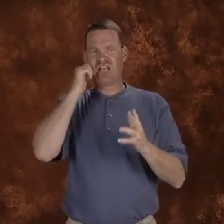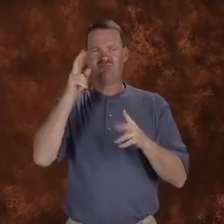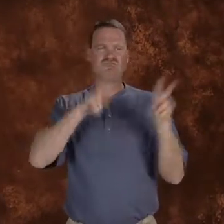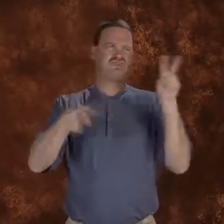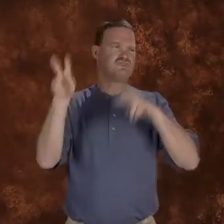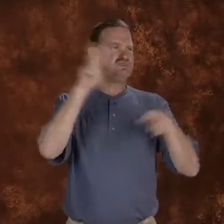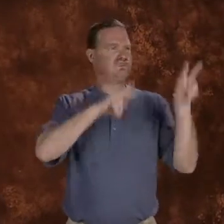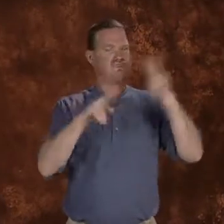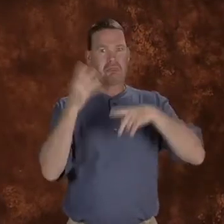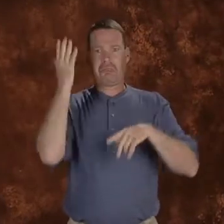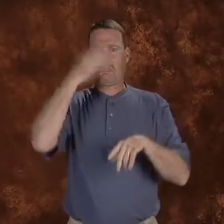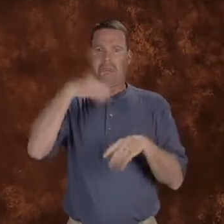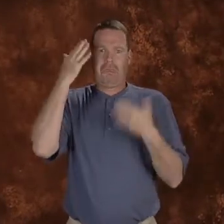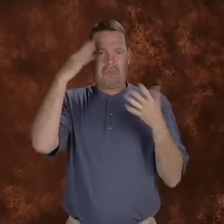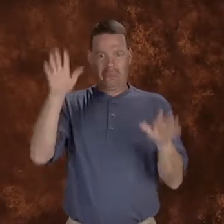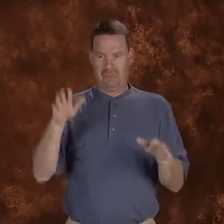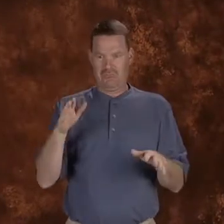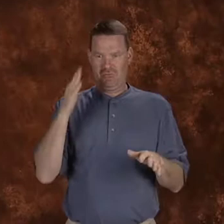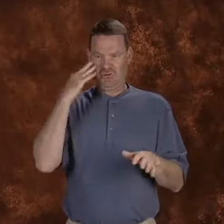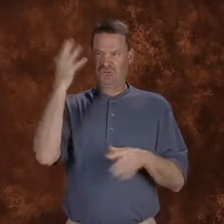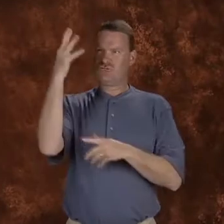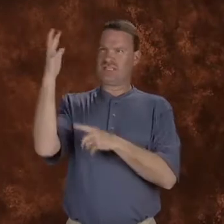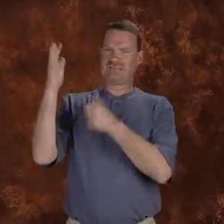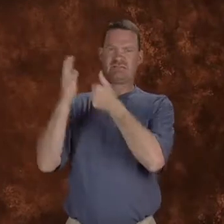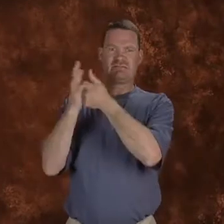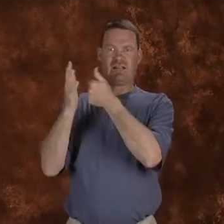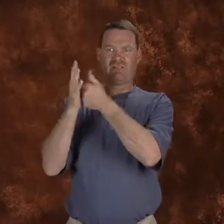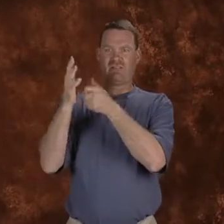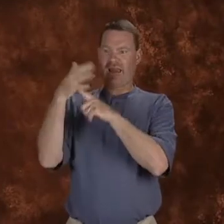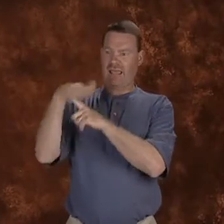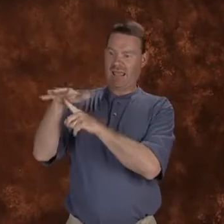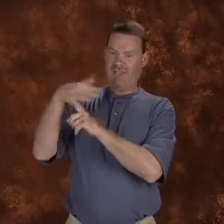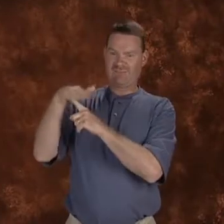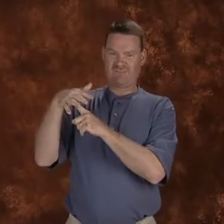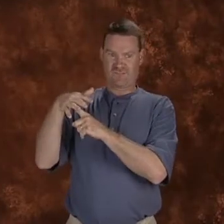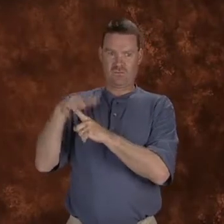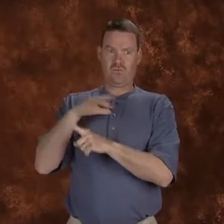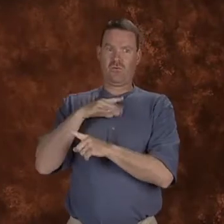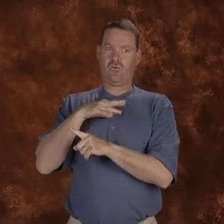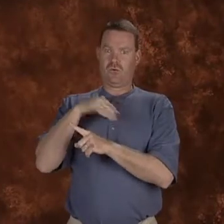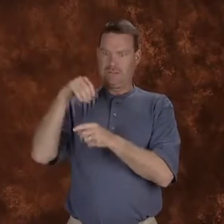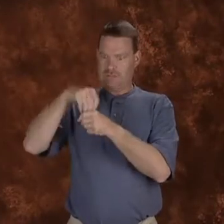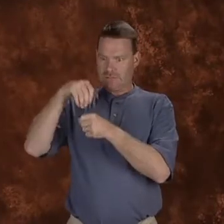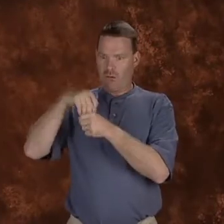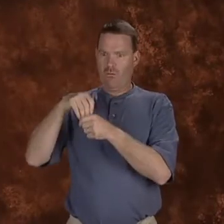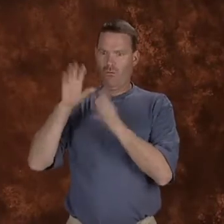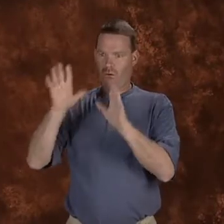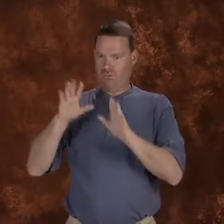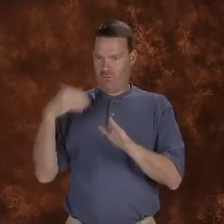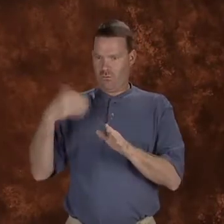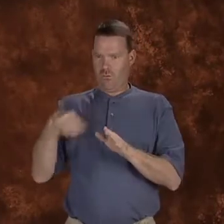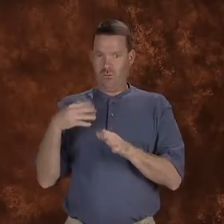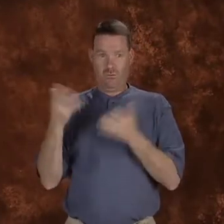We all know trees have plant leaves, and we all see trees around.